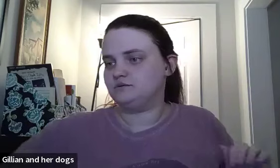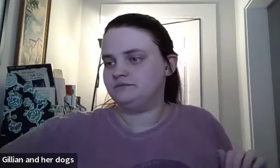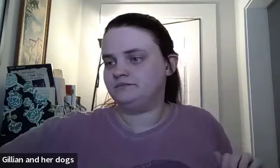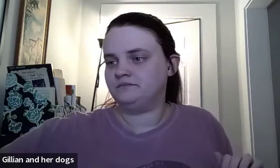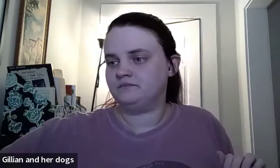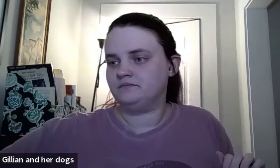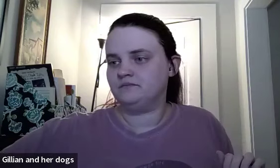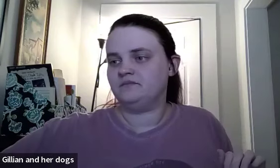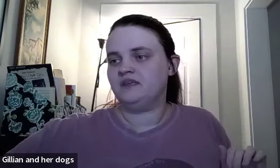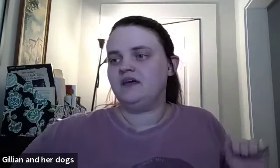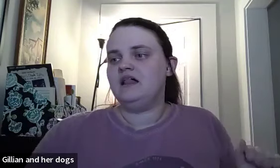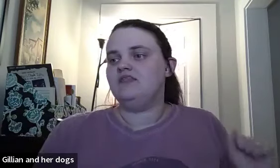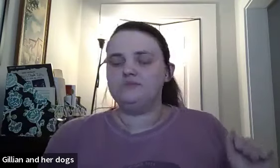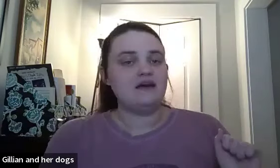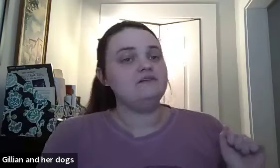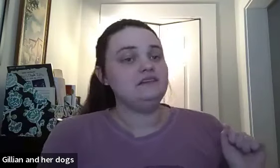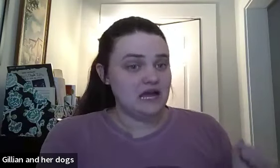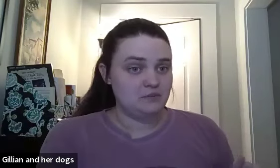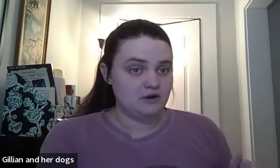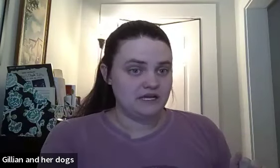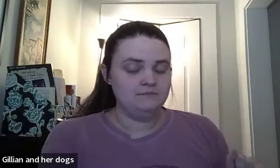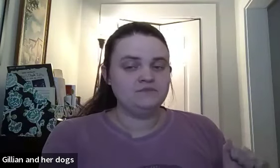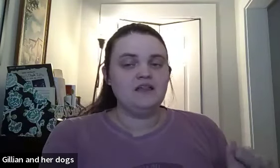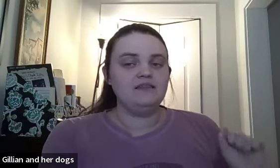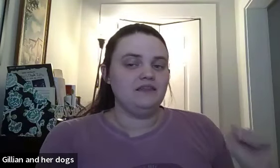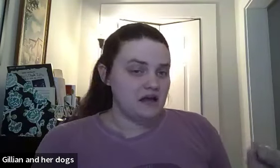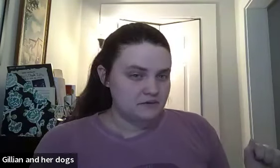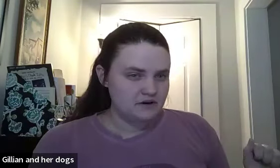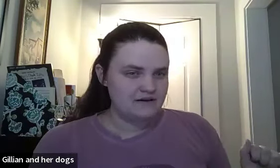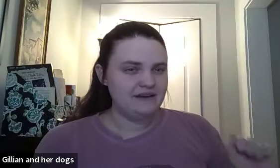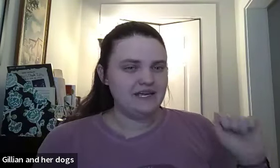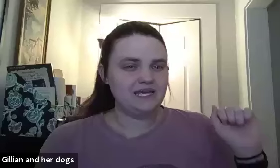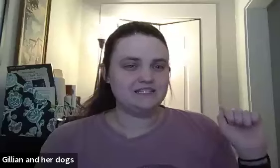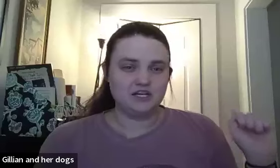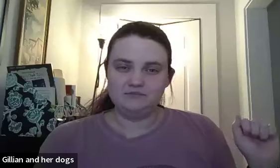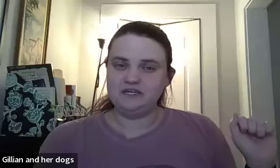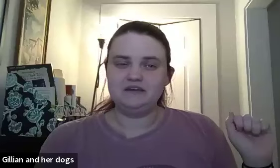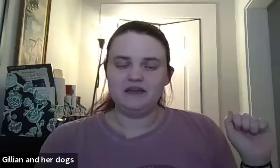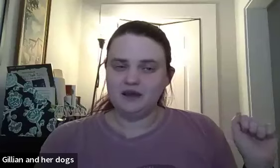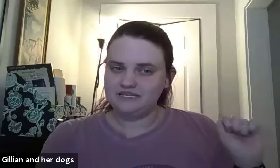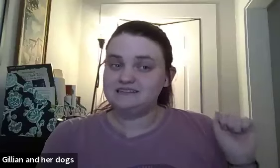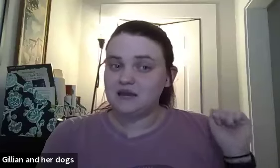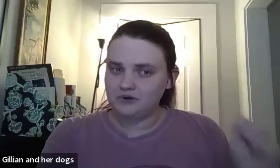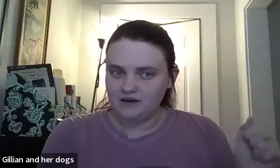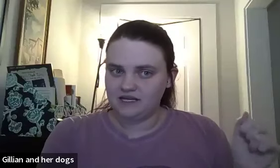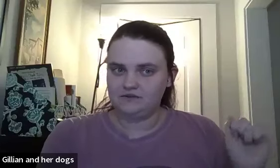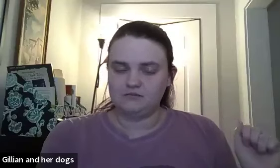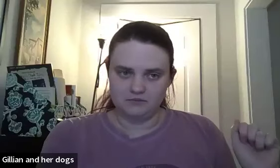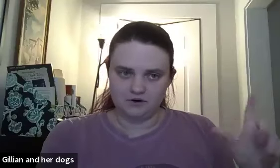School. Then we have library. Library is going to be like how we did librarian, if you